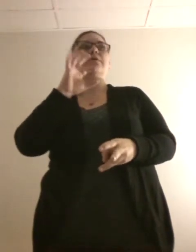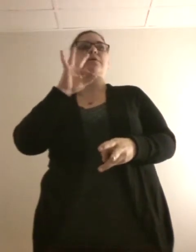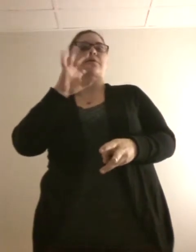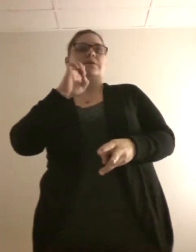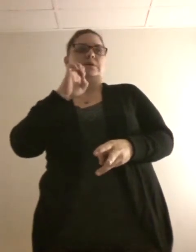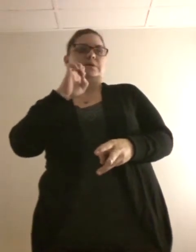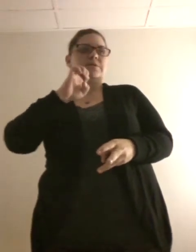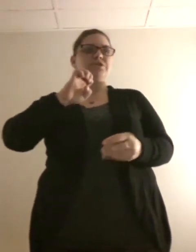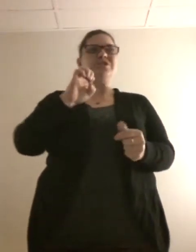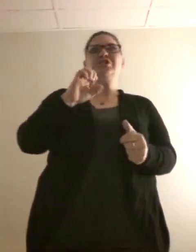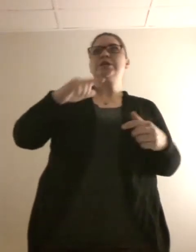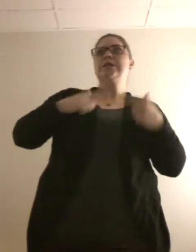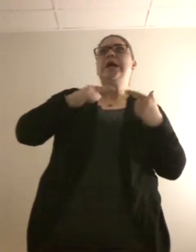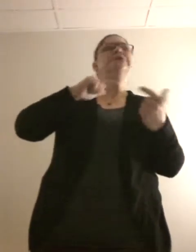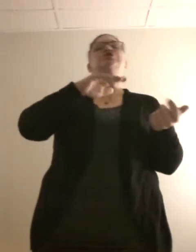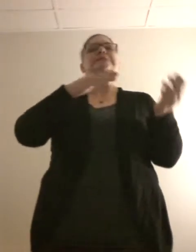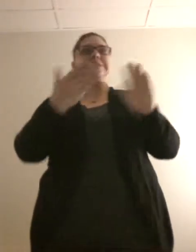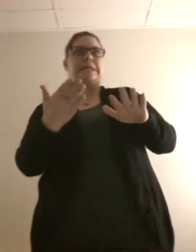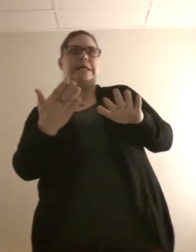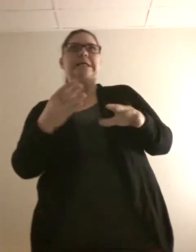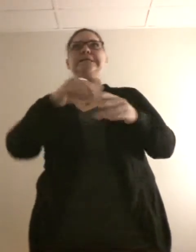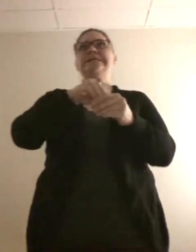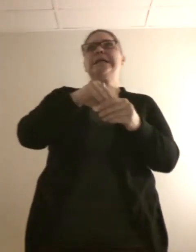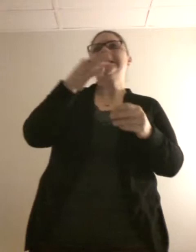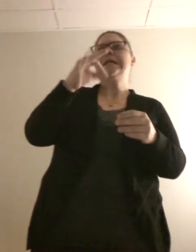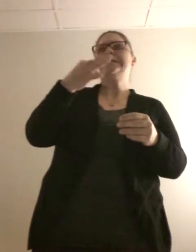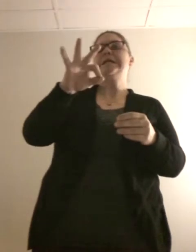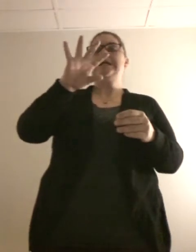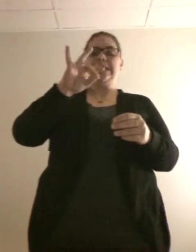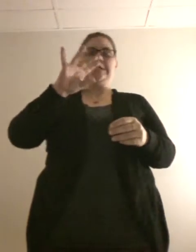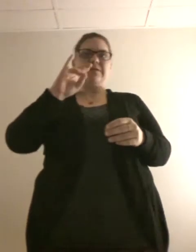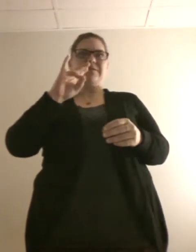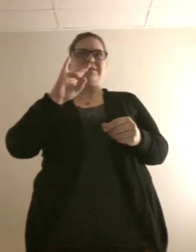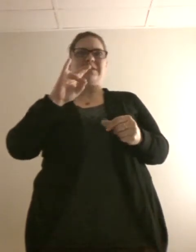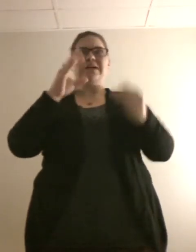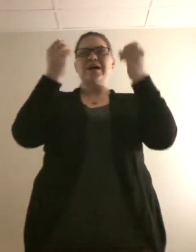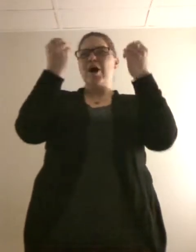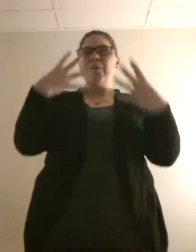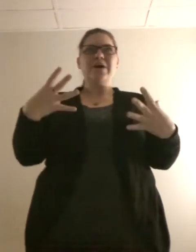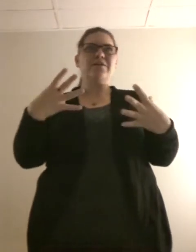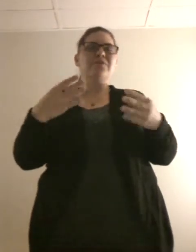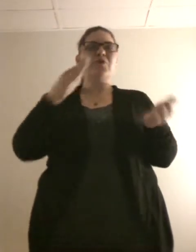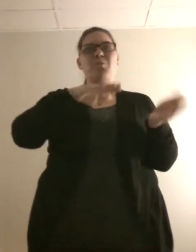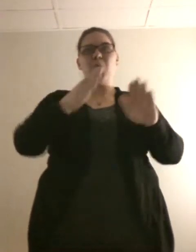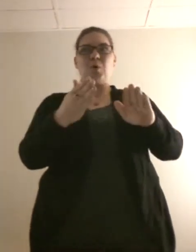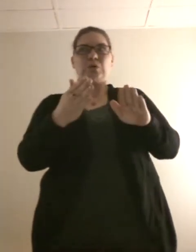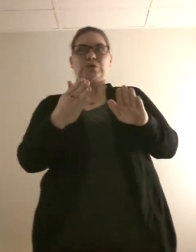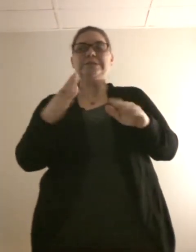she died in 1987. How many of you were born in 1987 or 88? Okay, so she died around the